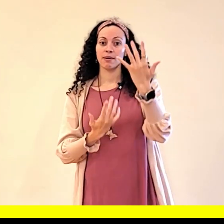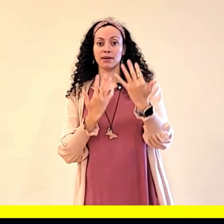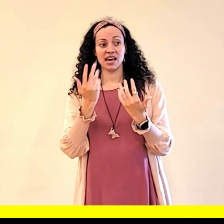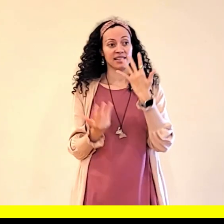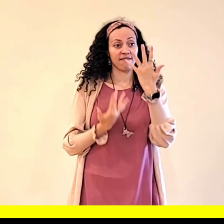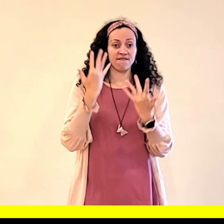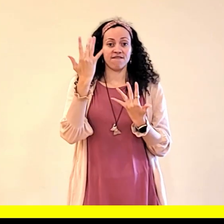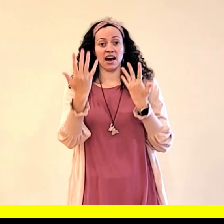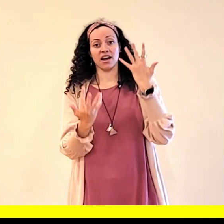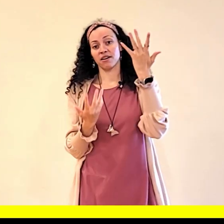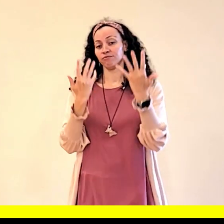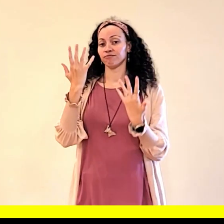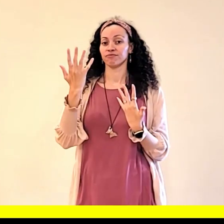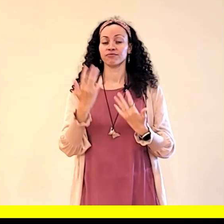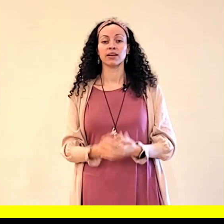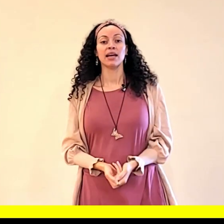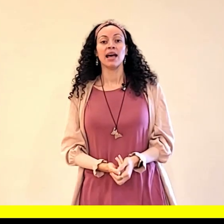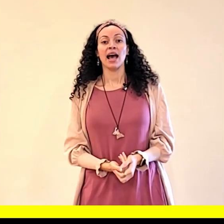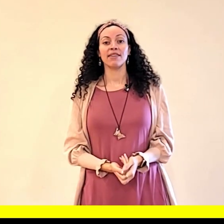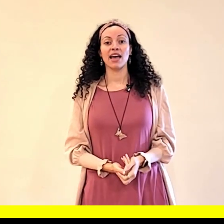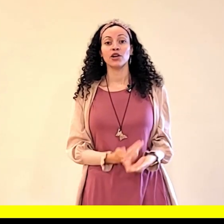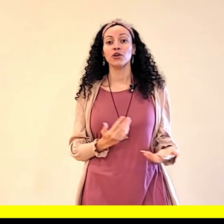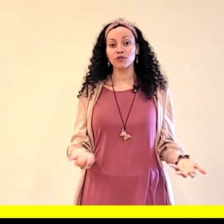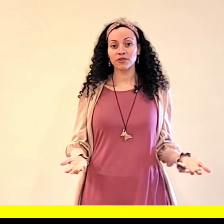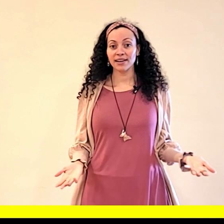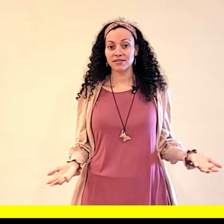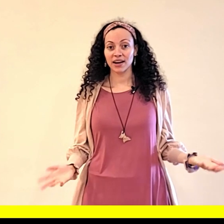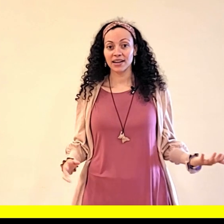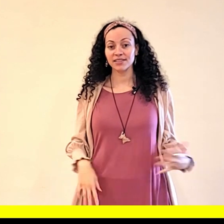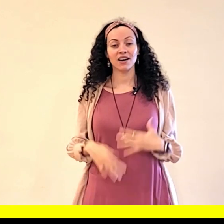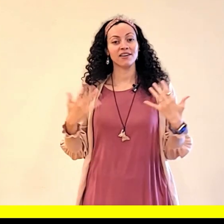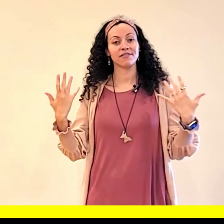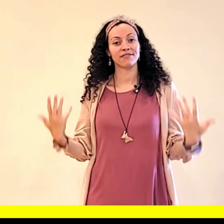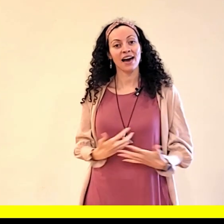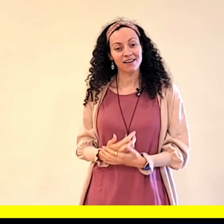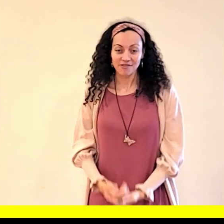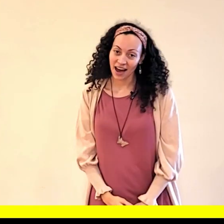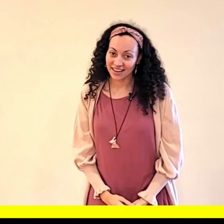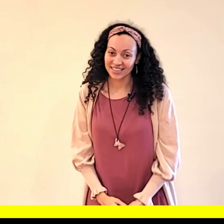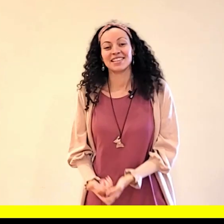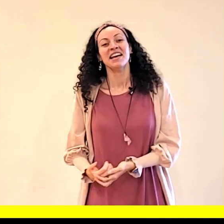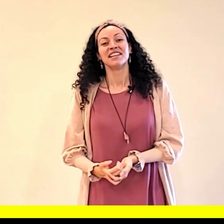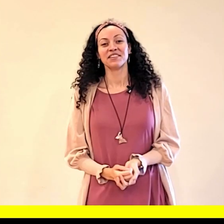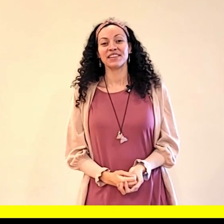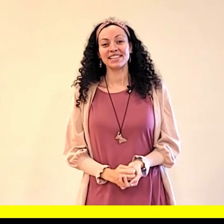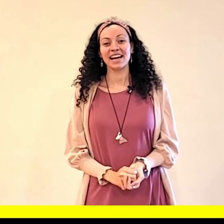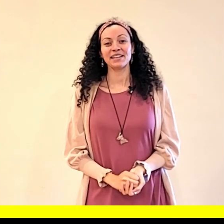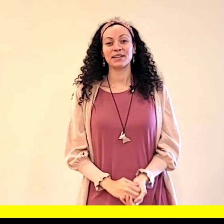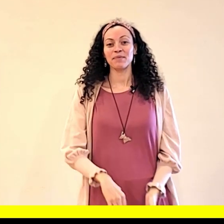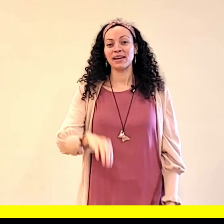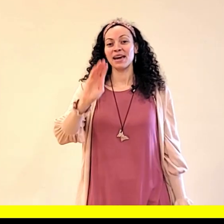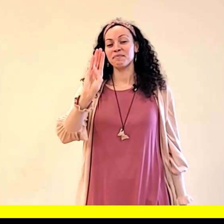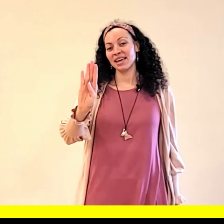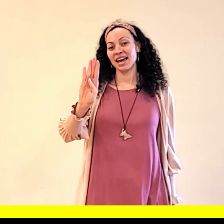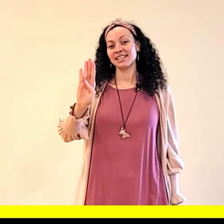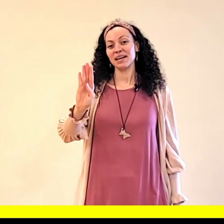of what you're mimicking, is a fire. And then who fights fires are firefighters. So for this sign, it's